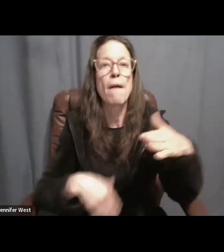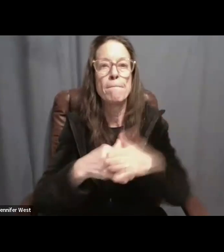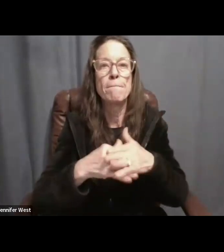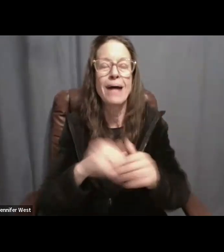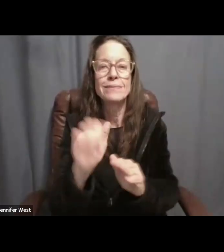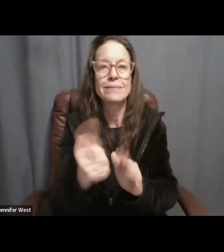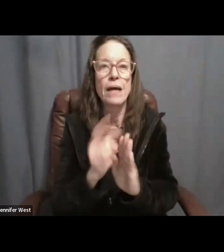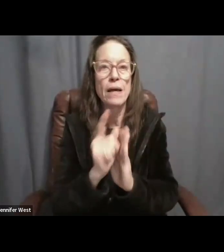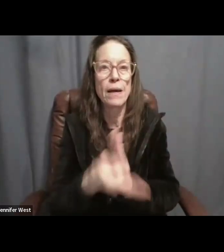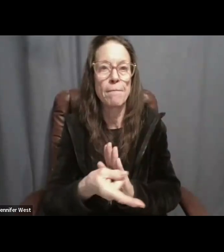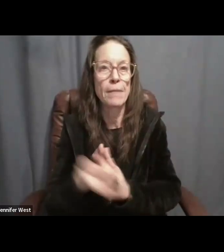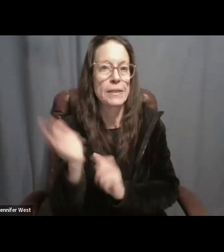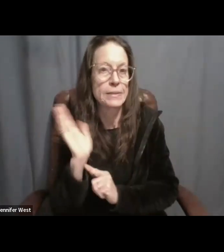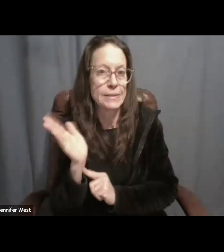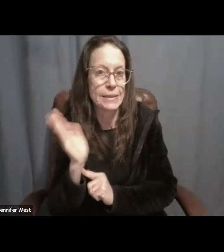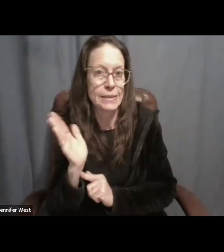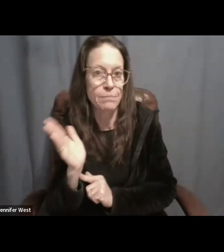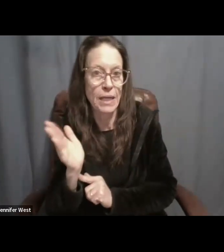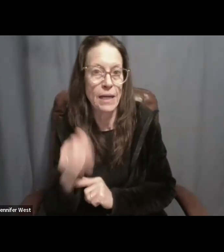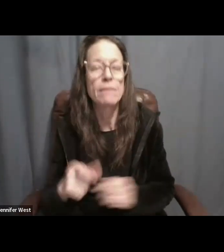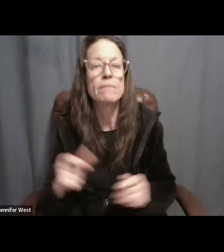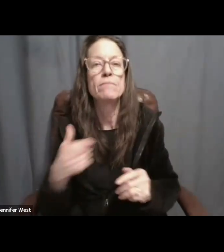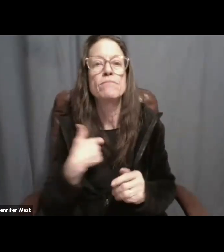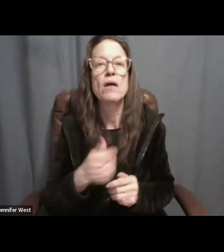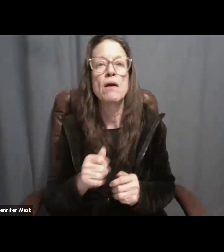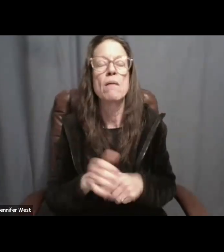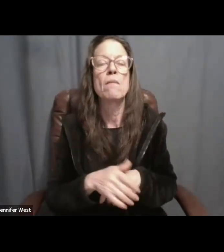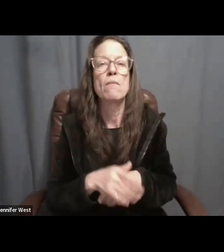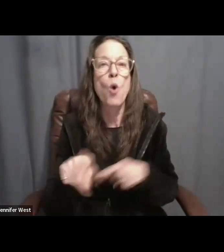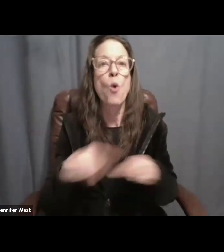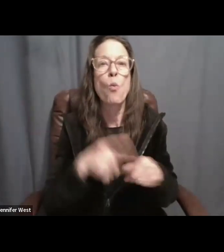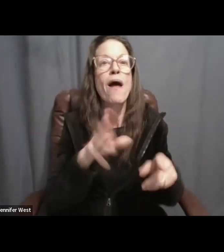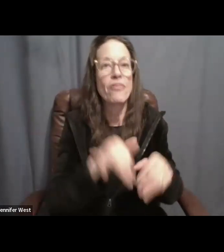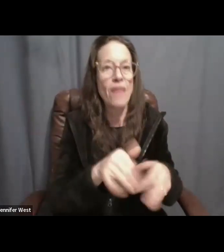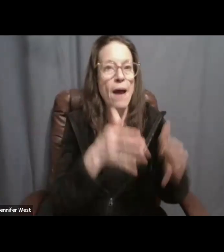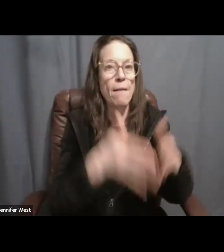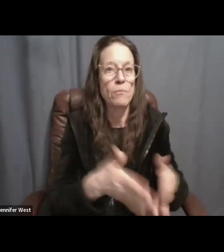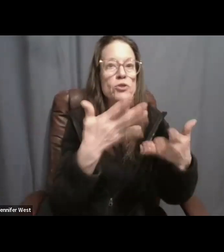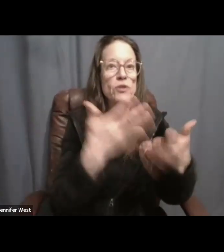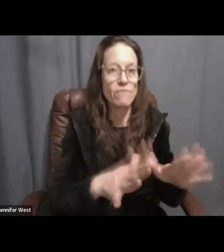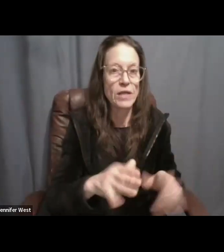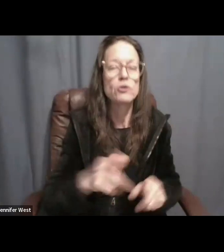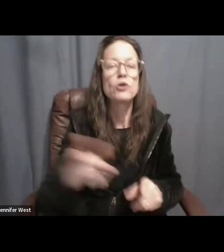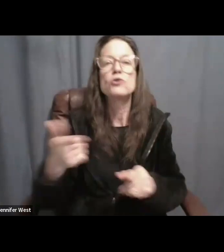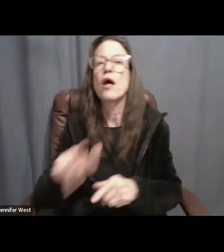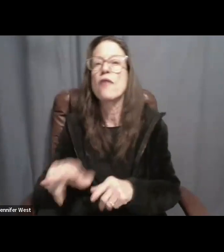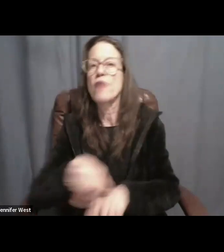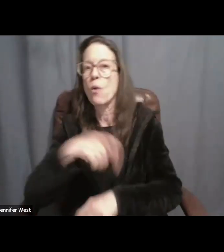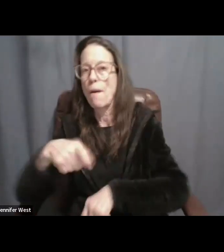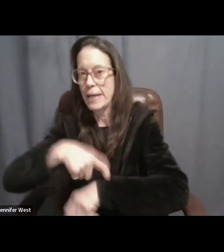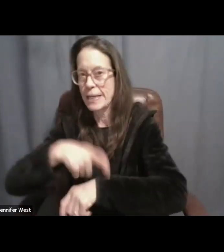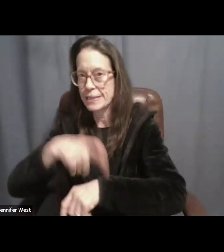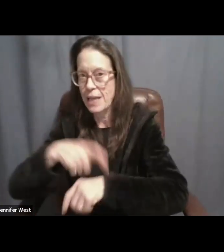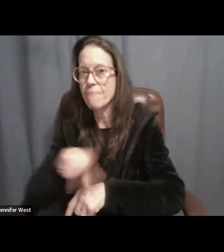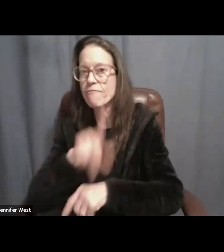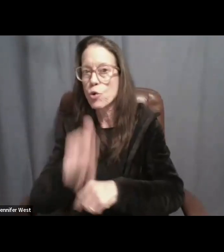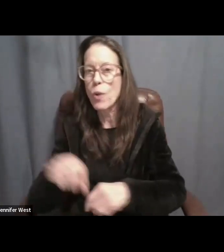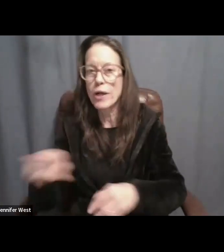And then following all the panelists, will have a time for questions. Okay,